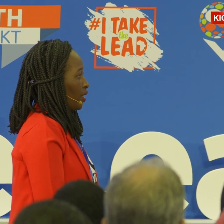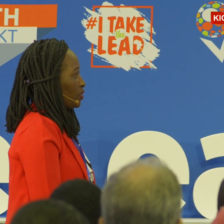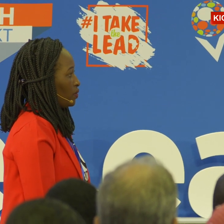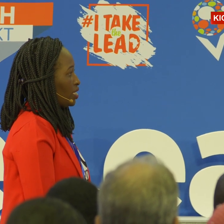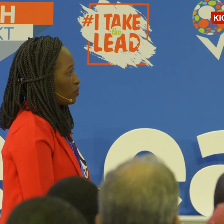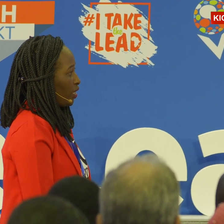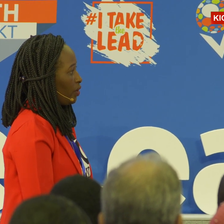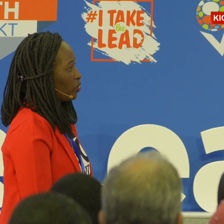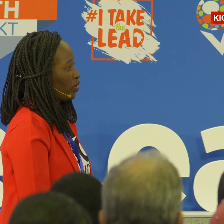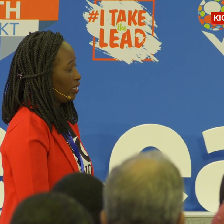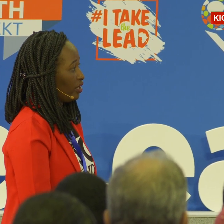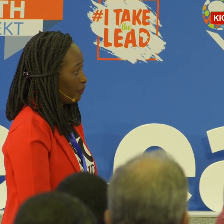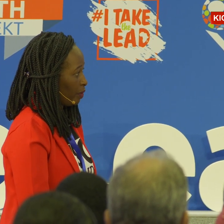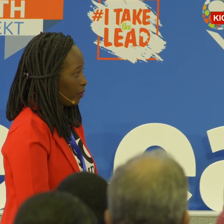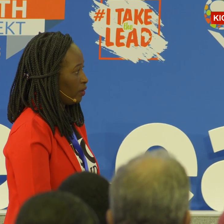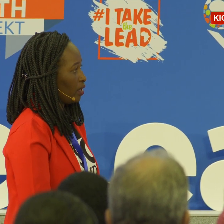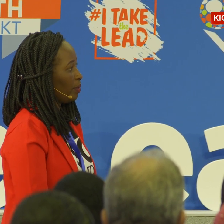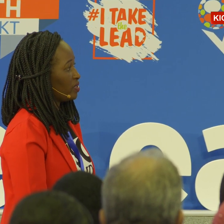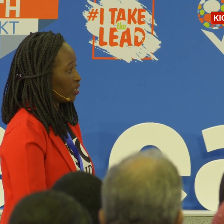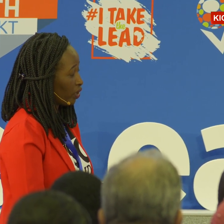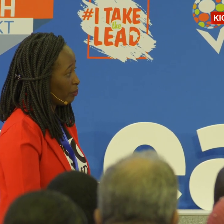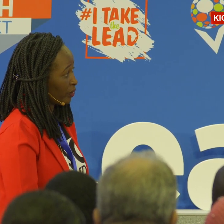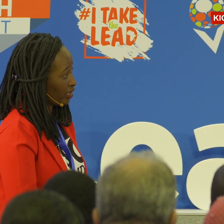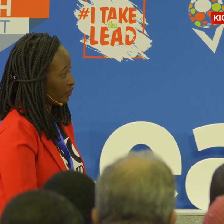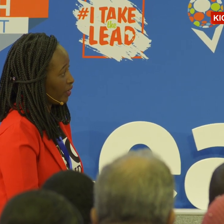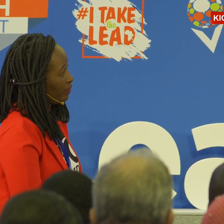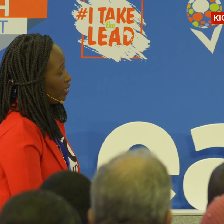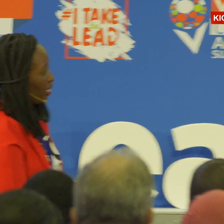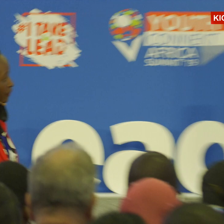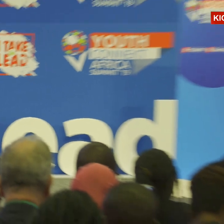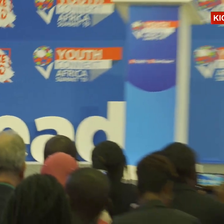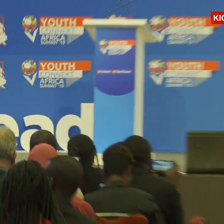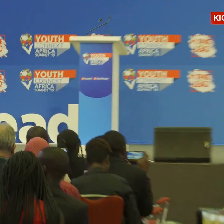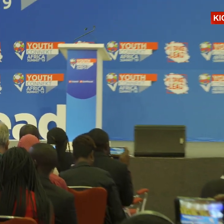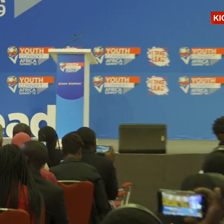So that's where we train deaf people about sexual reproductive health and family planning.